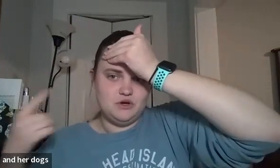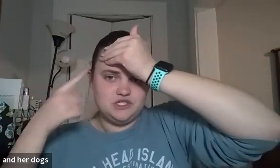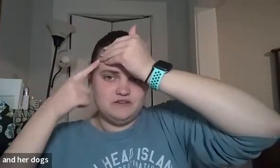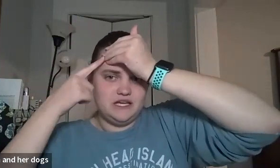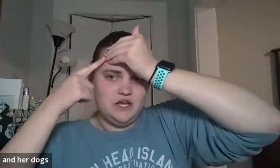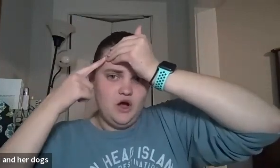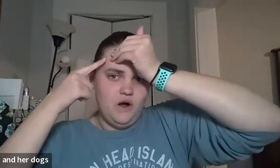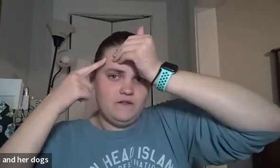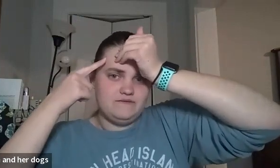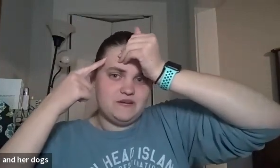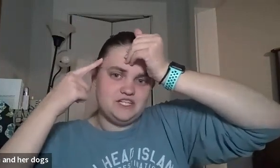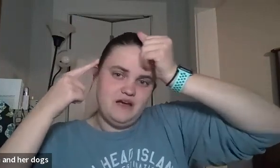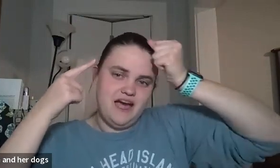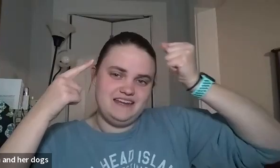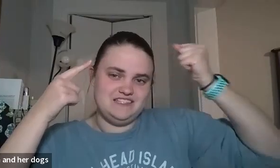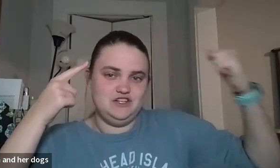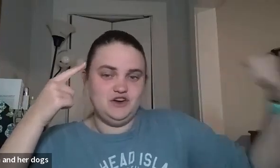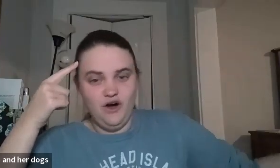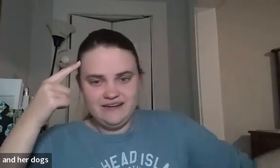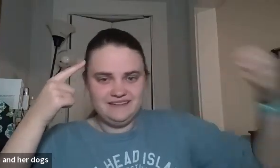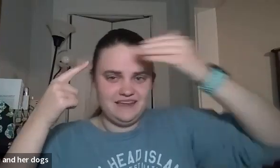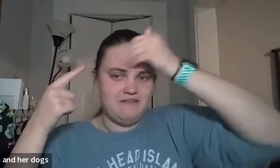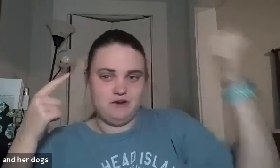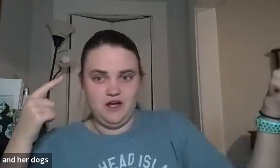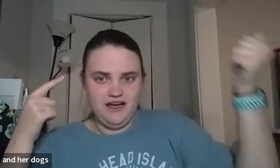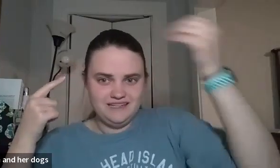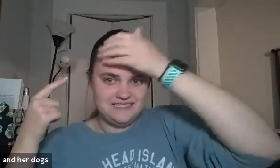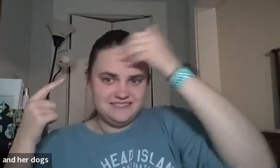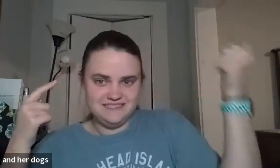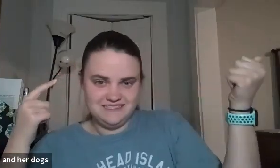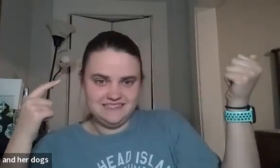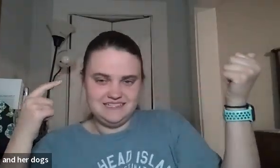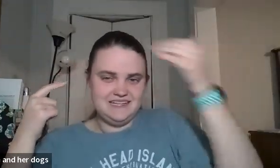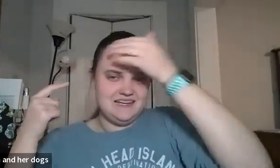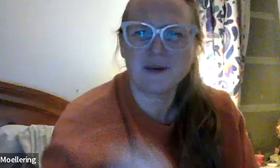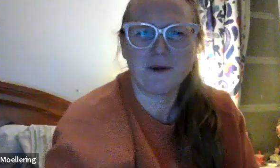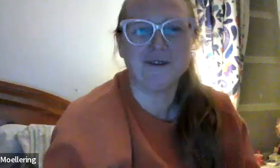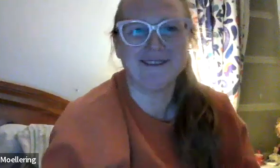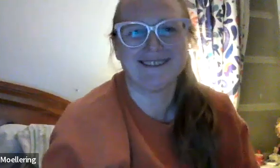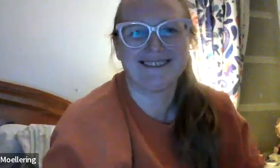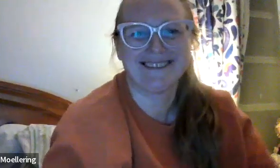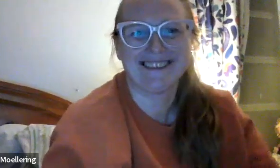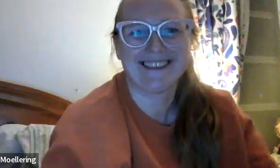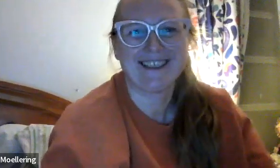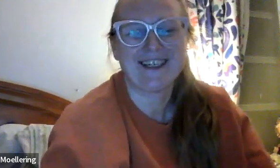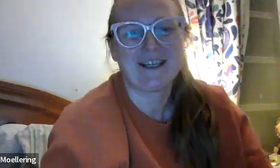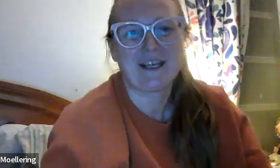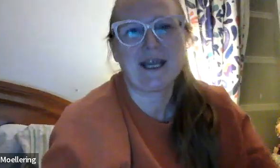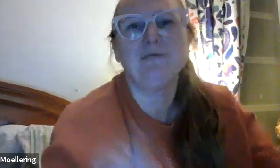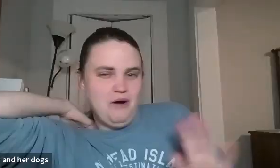motion of like all the information you had is gone. Like I forgot. Yeah, it's so cool. Yeah, I love it. I can go And on. we